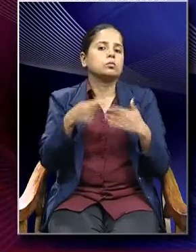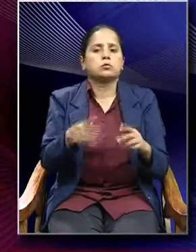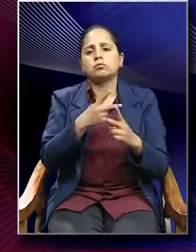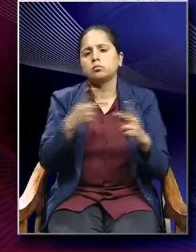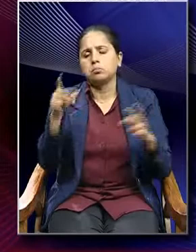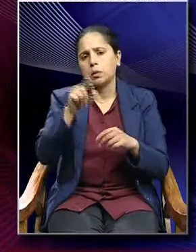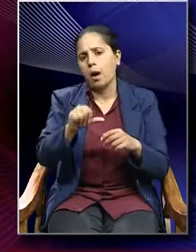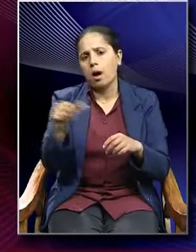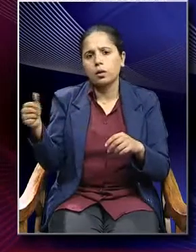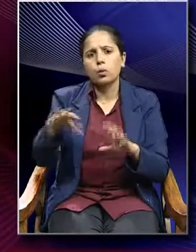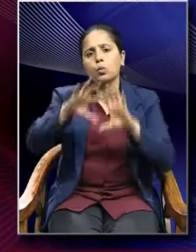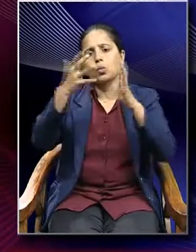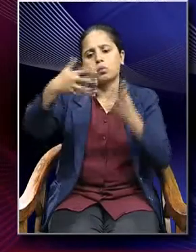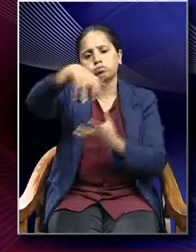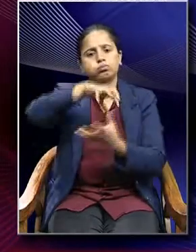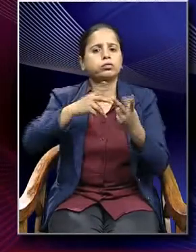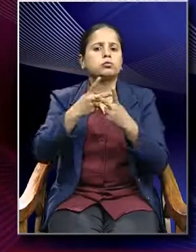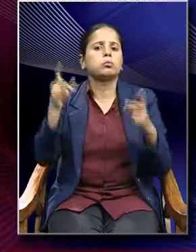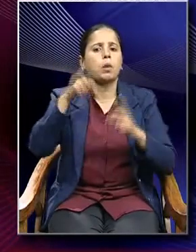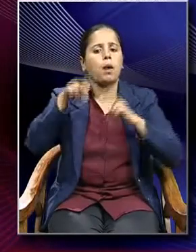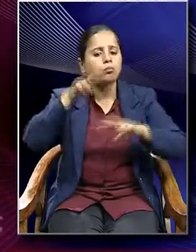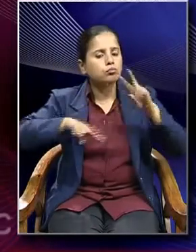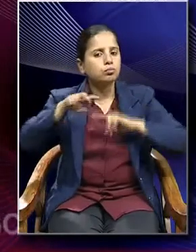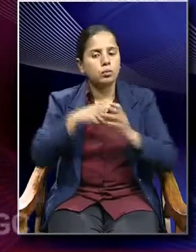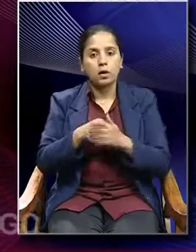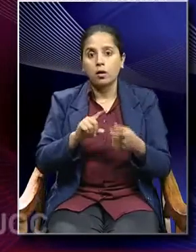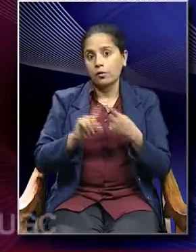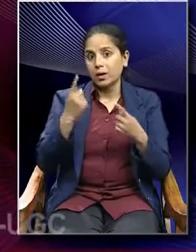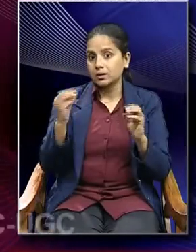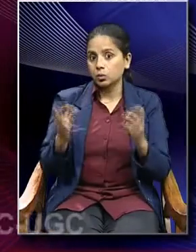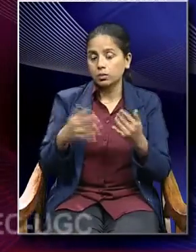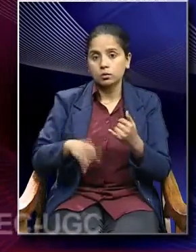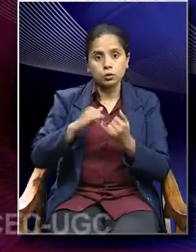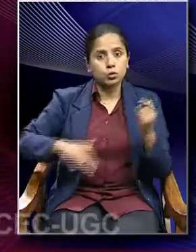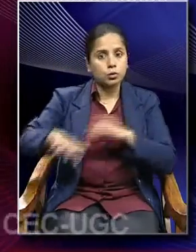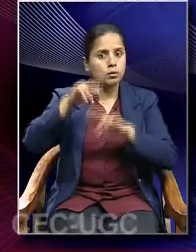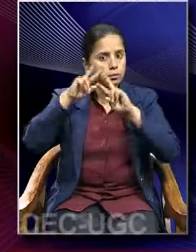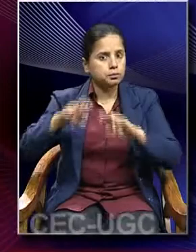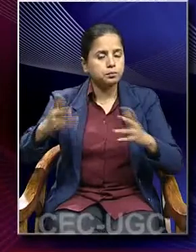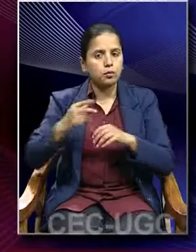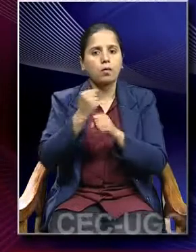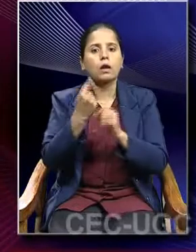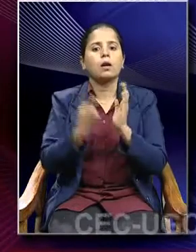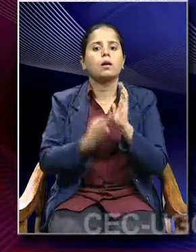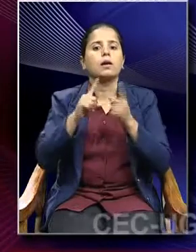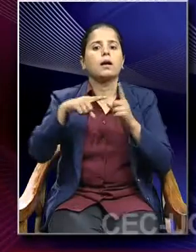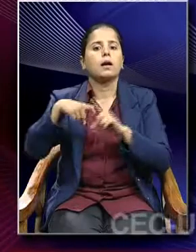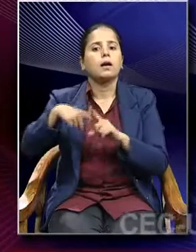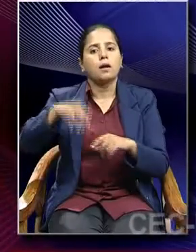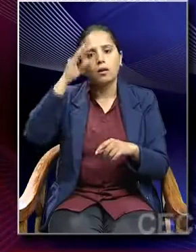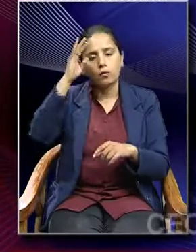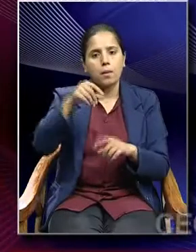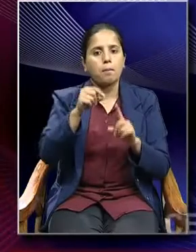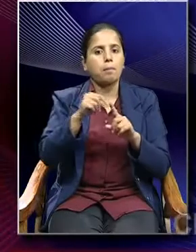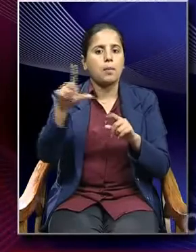in other parts of the world. So one of the initial study of society was by the Greek philosopher Plato.